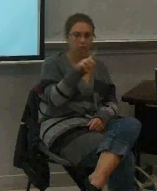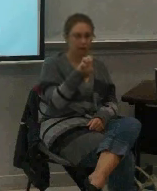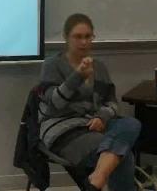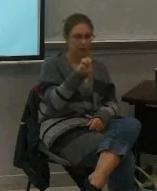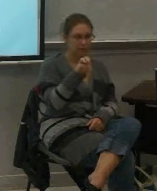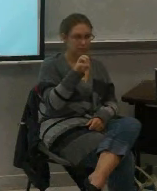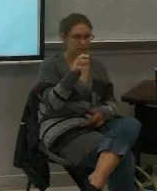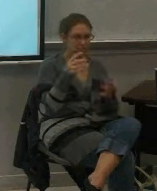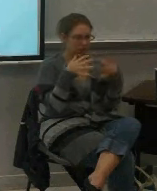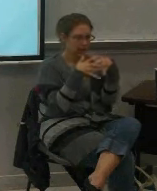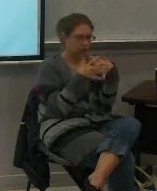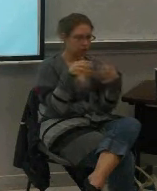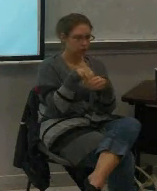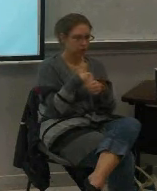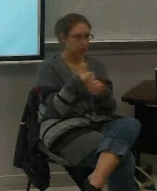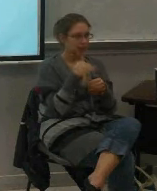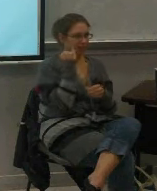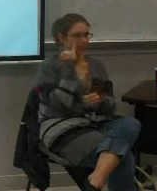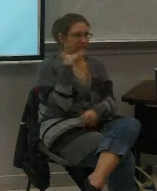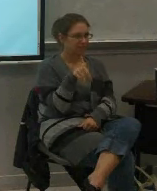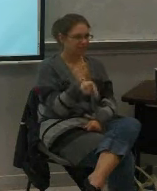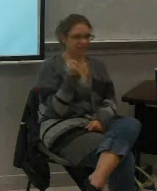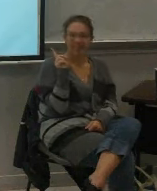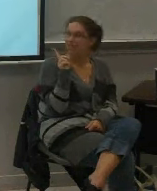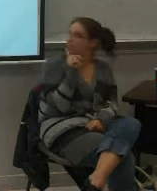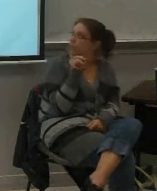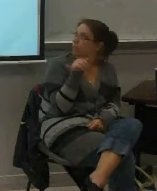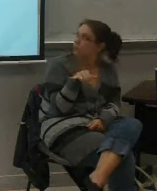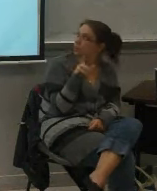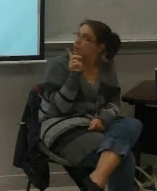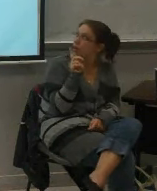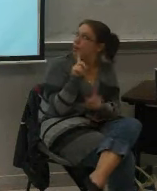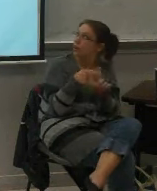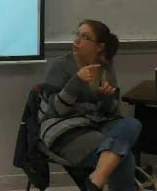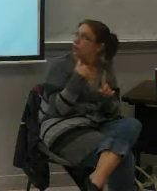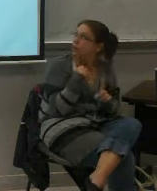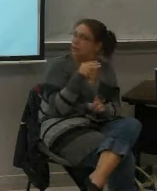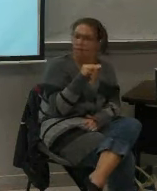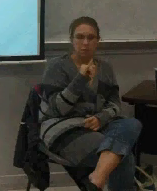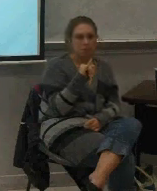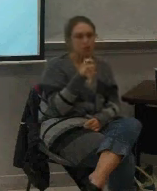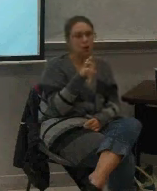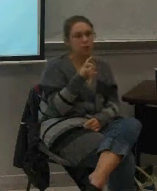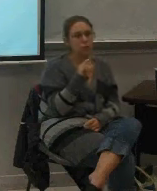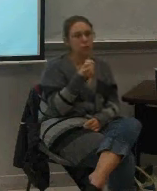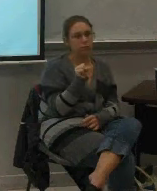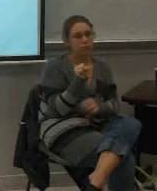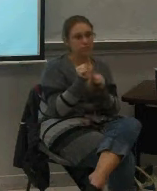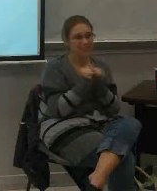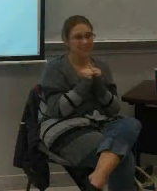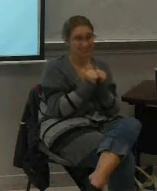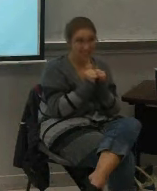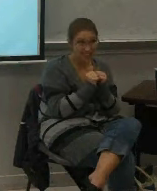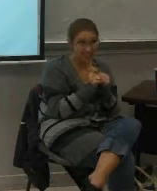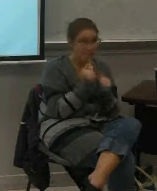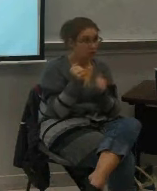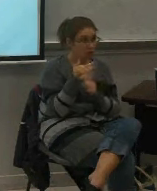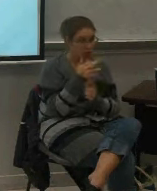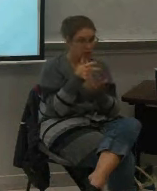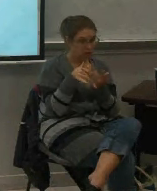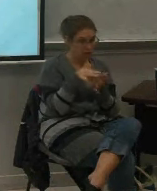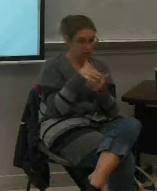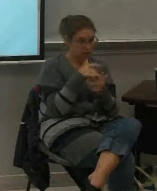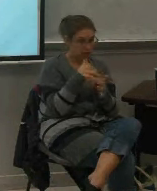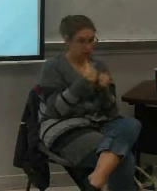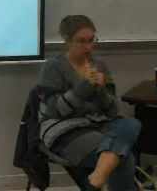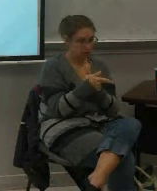of. And the idea of this is that when we have microbes together, they're actually all interacting with each